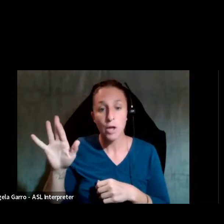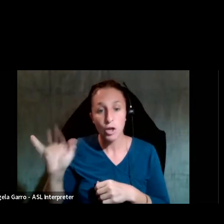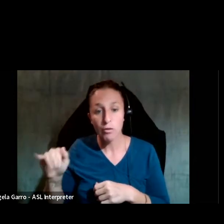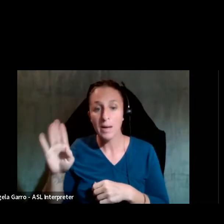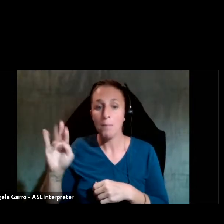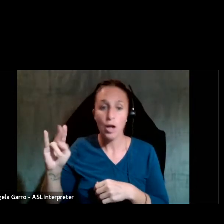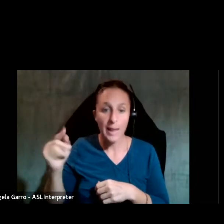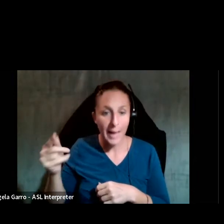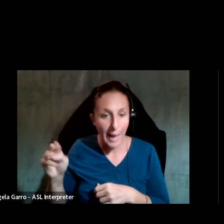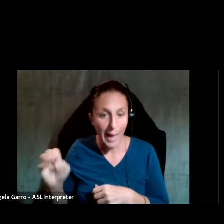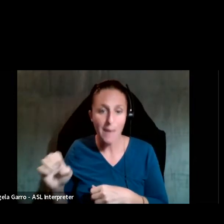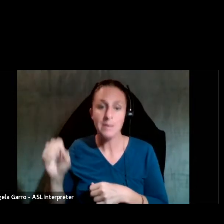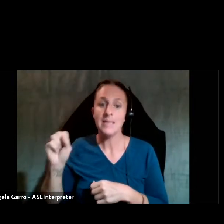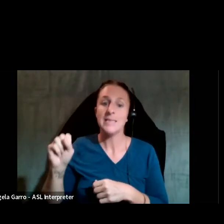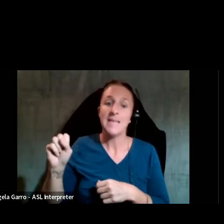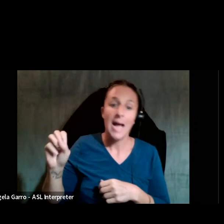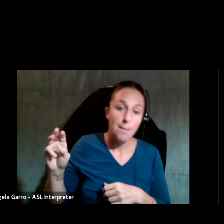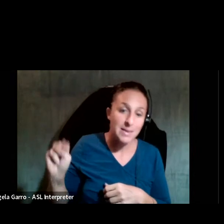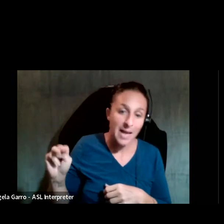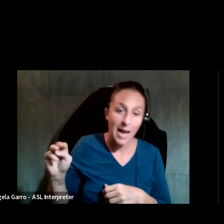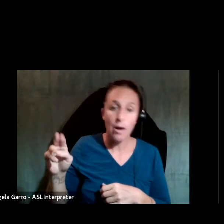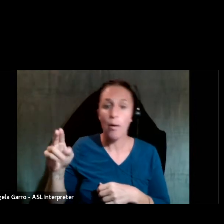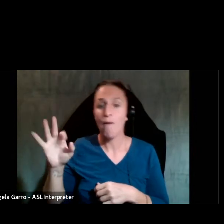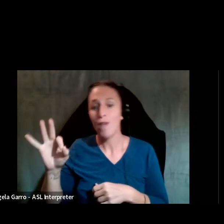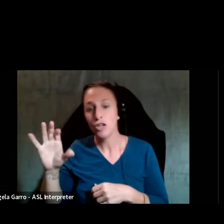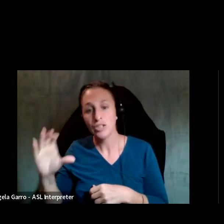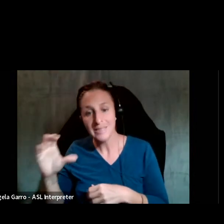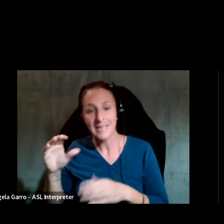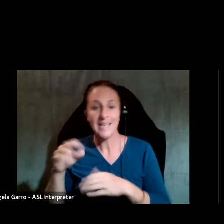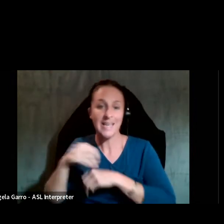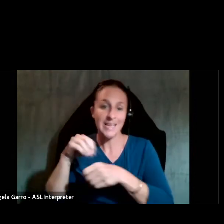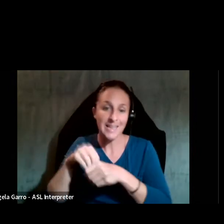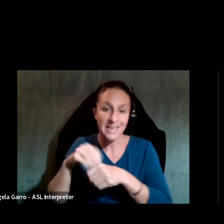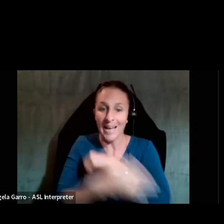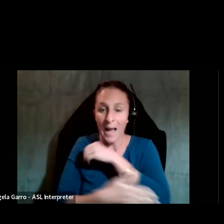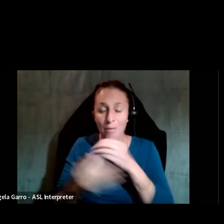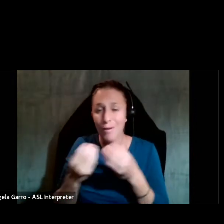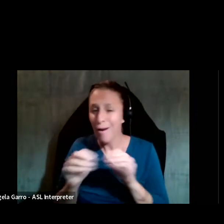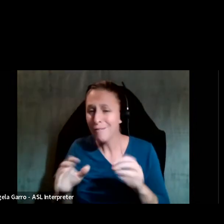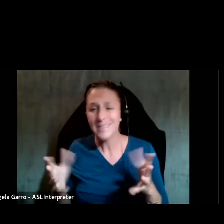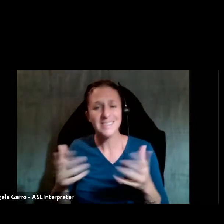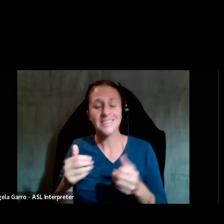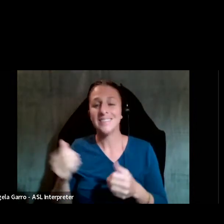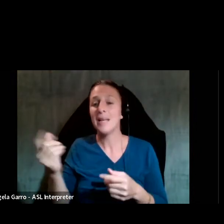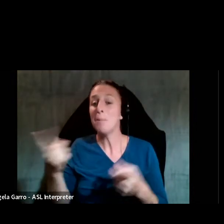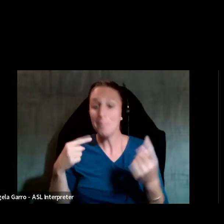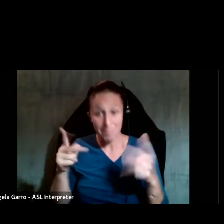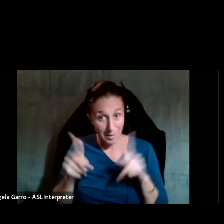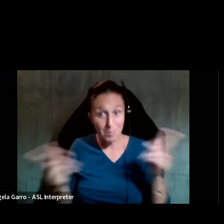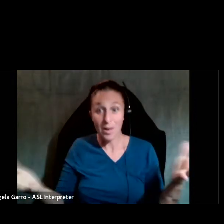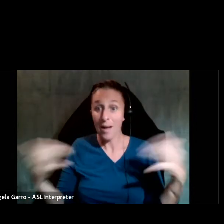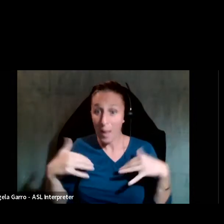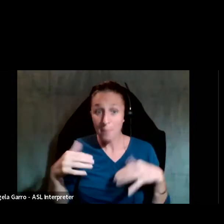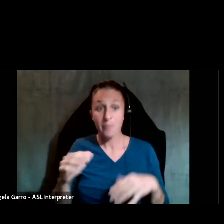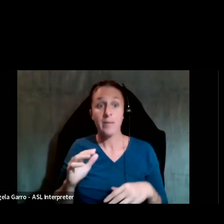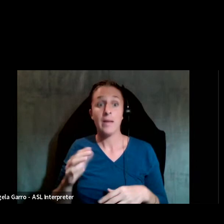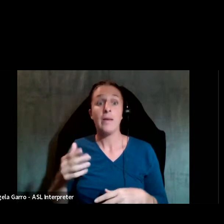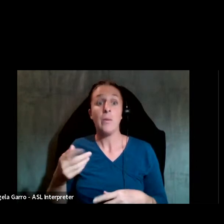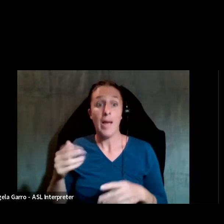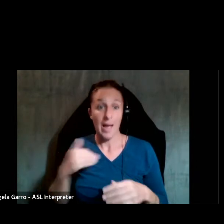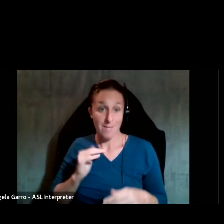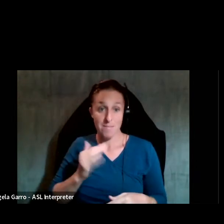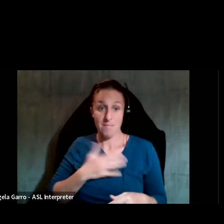Hillsborough, San Mateo, Foster City, and the county office. And people came in force. It was great. We also had my cabinet in attendance as